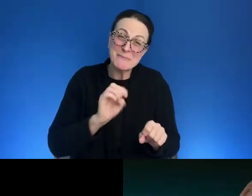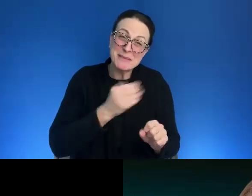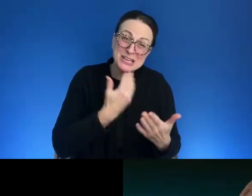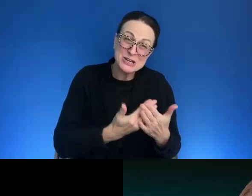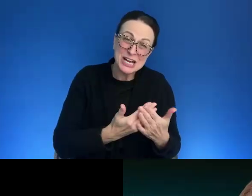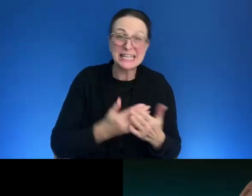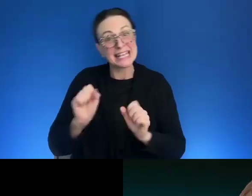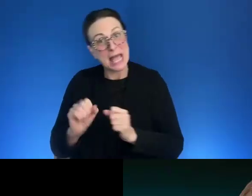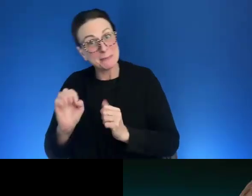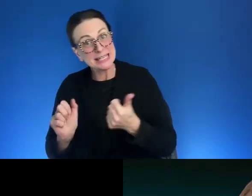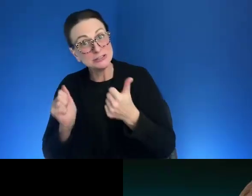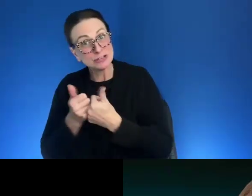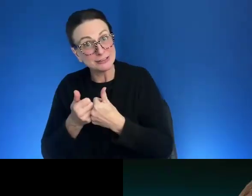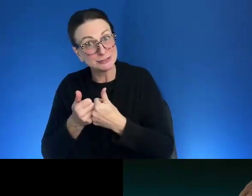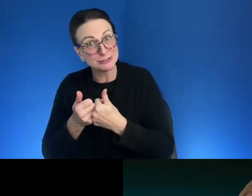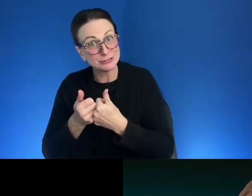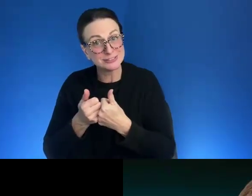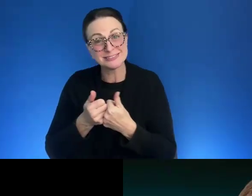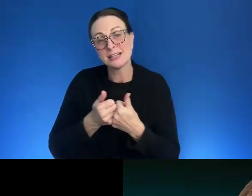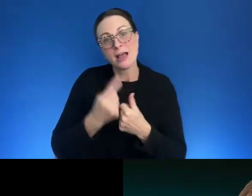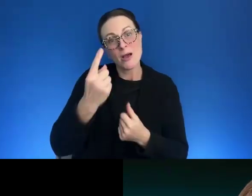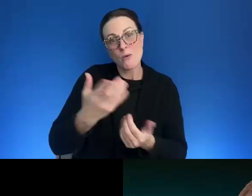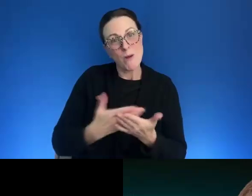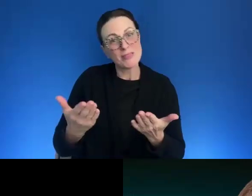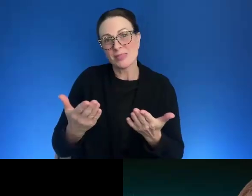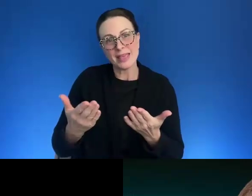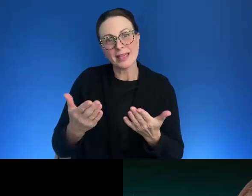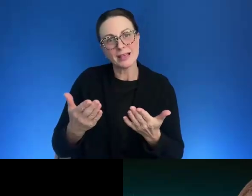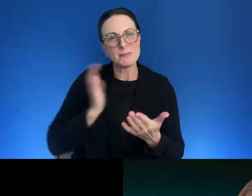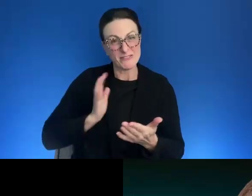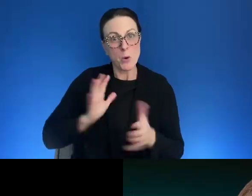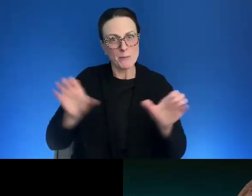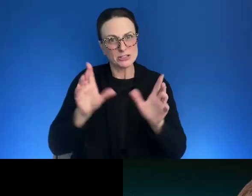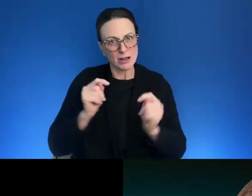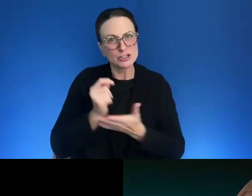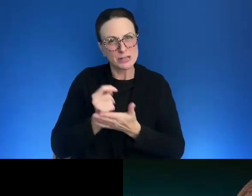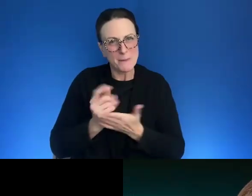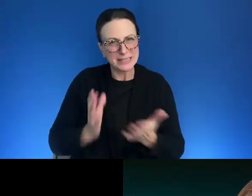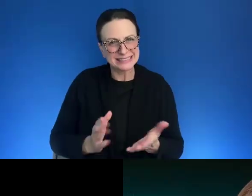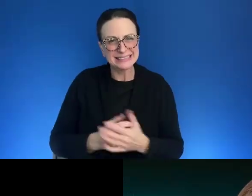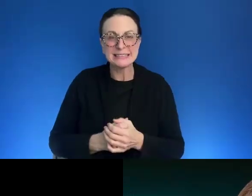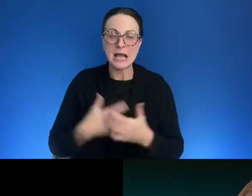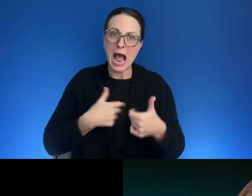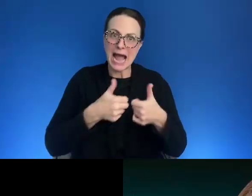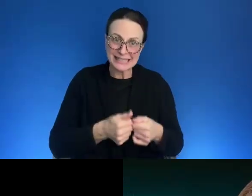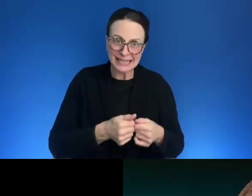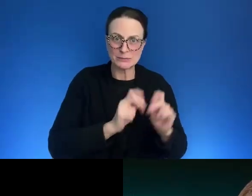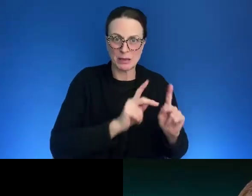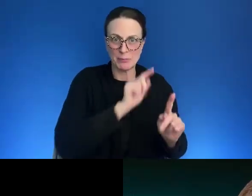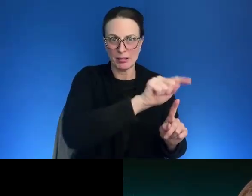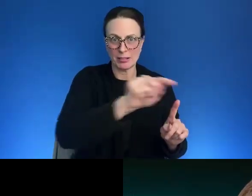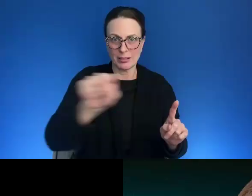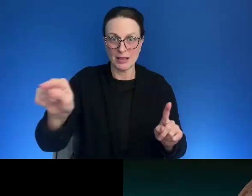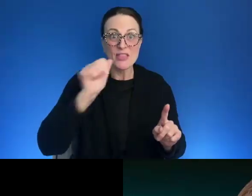it can be challenging. One of the things that I did when I was a massage therapist is that I texted people